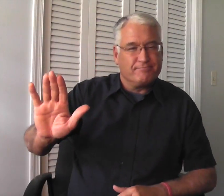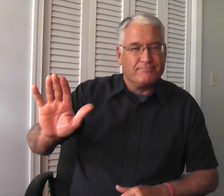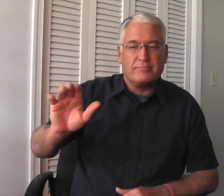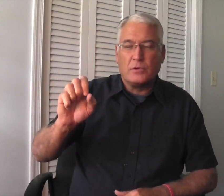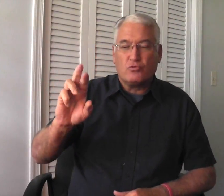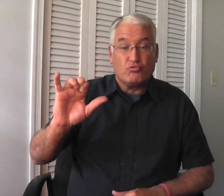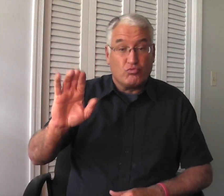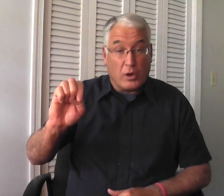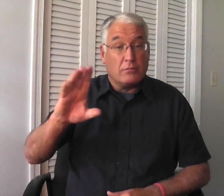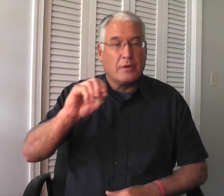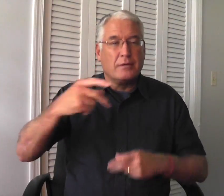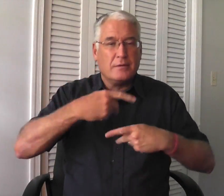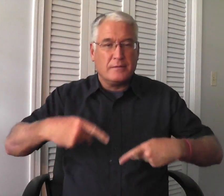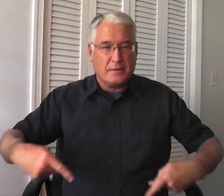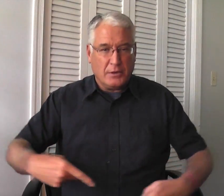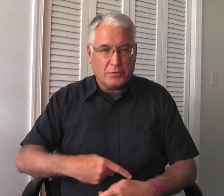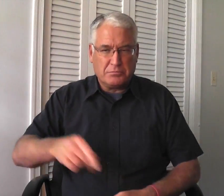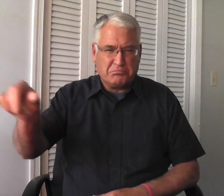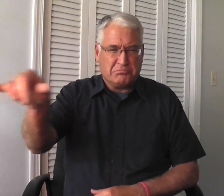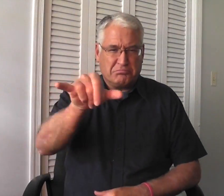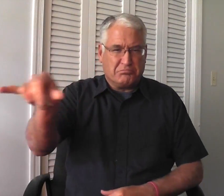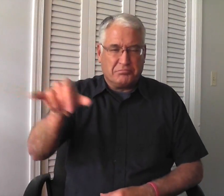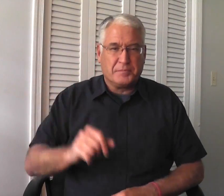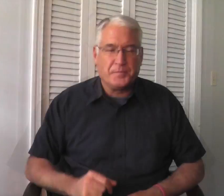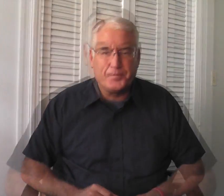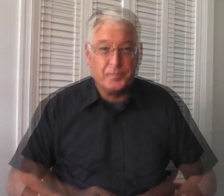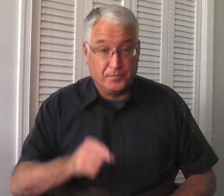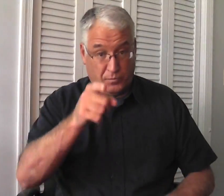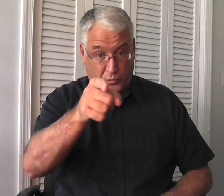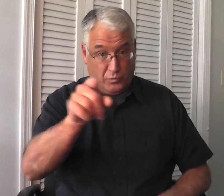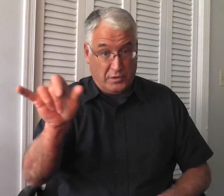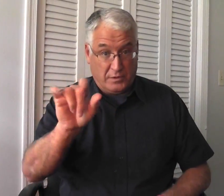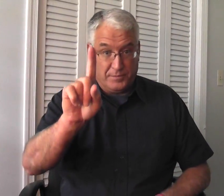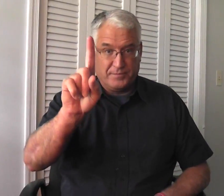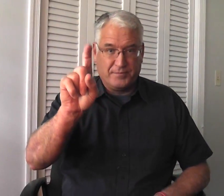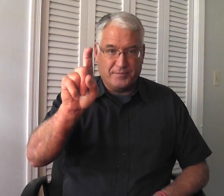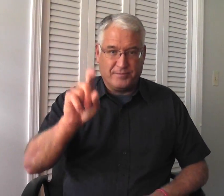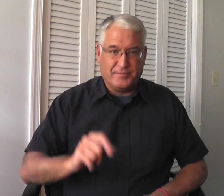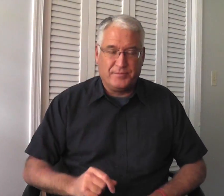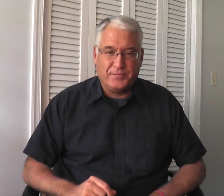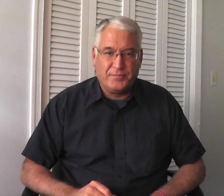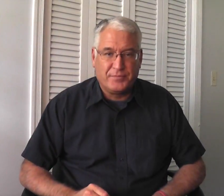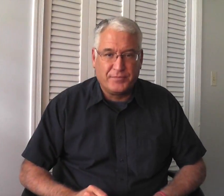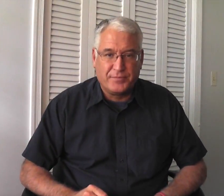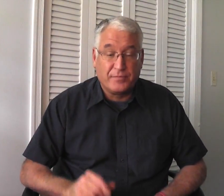That's exactly the way that the scribes and the Pharisees did. It's just the same. Are you like that?